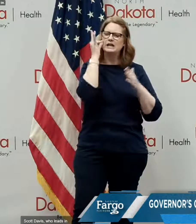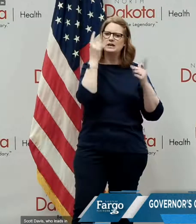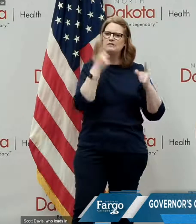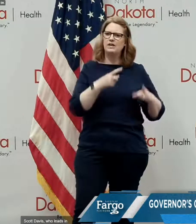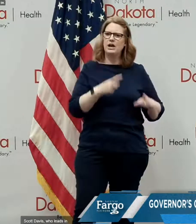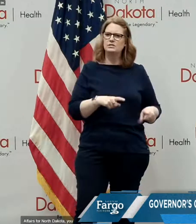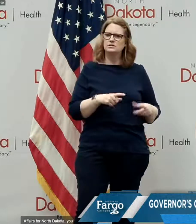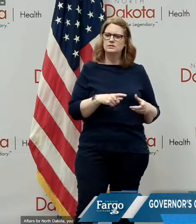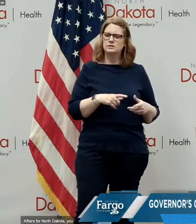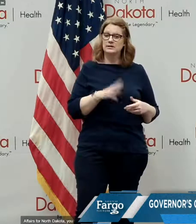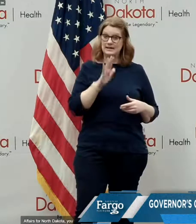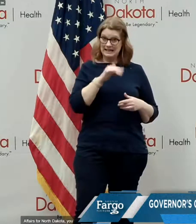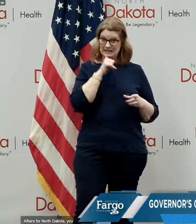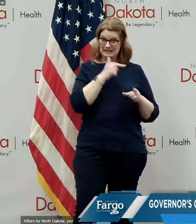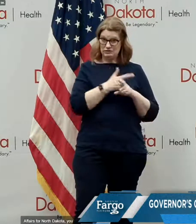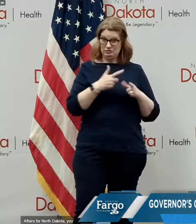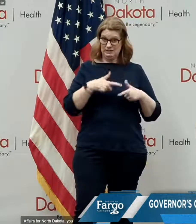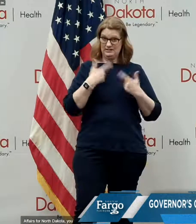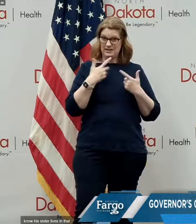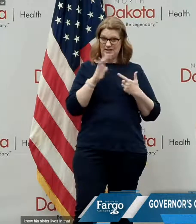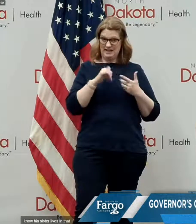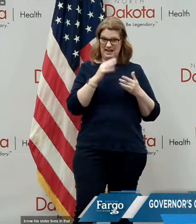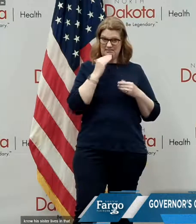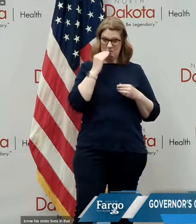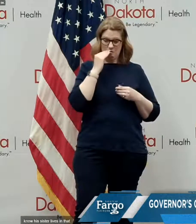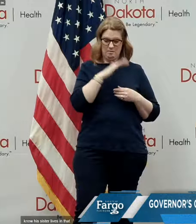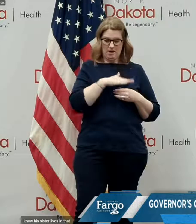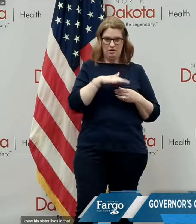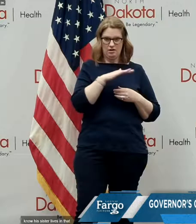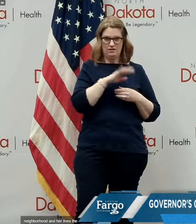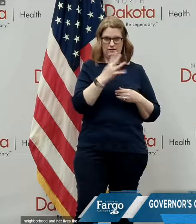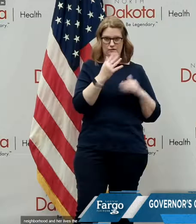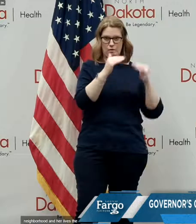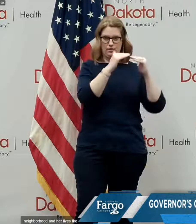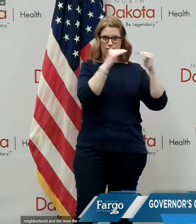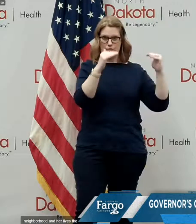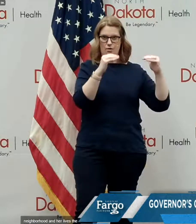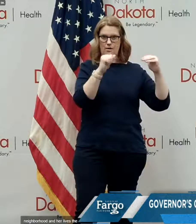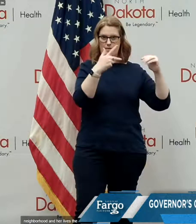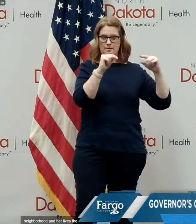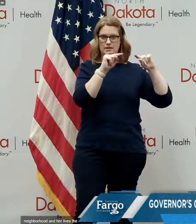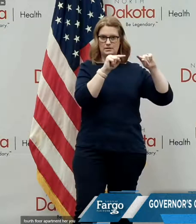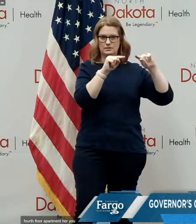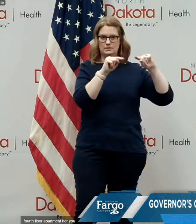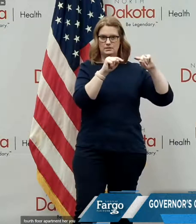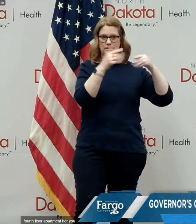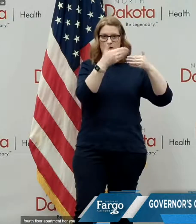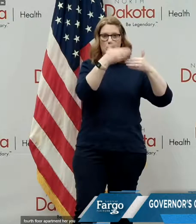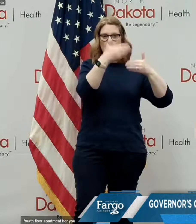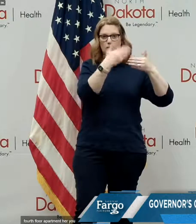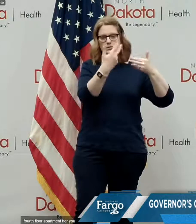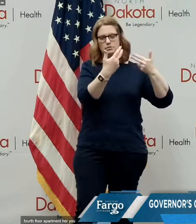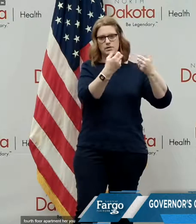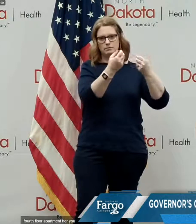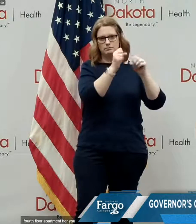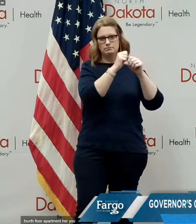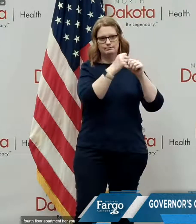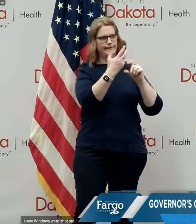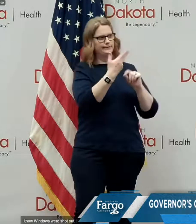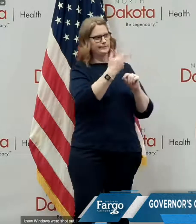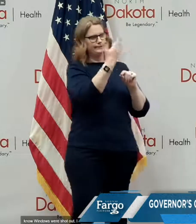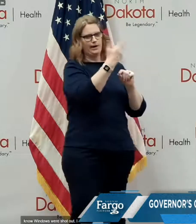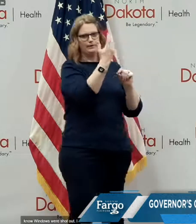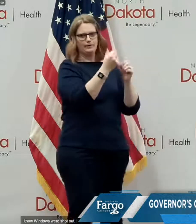his sister lives in that neighborhood, and lives in the 4th floor apartment. Her windows were shot out. I mean, she wasn't